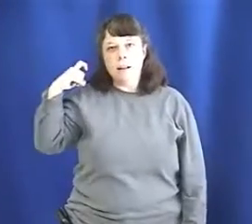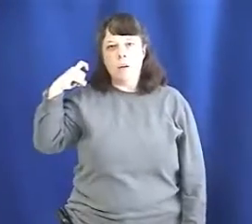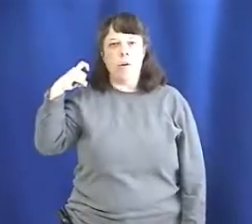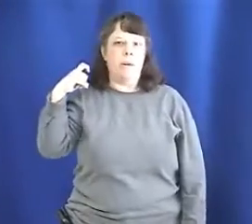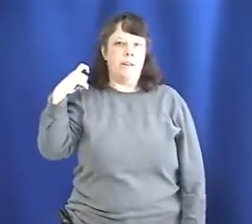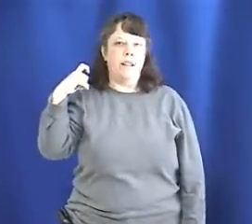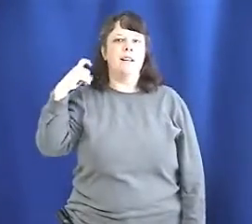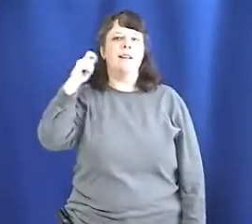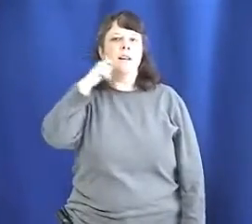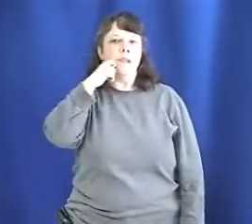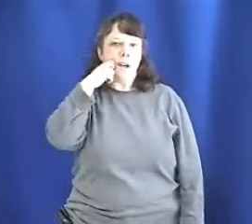Around here.